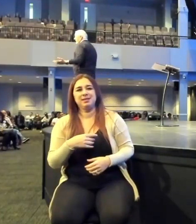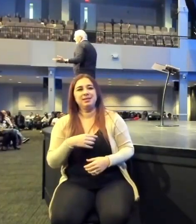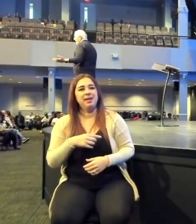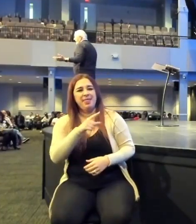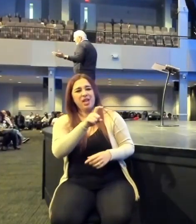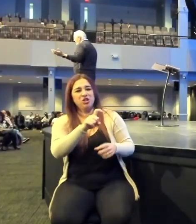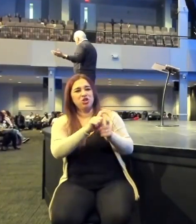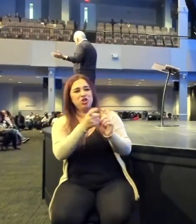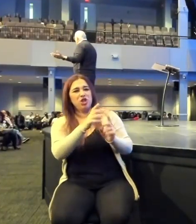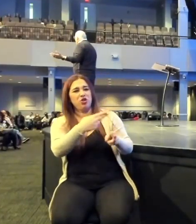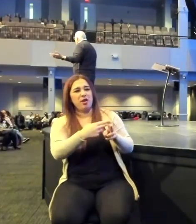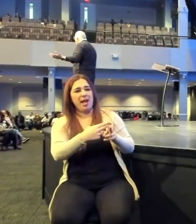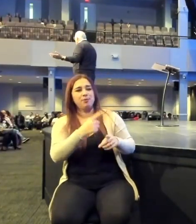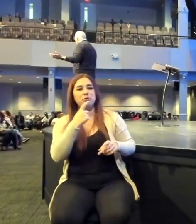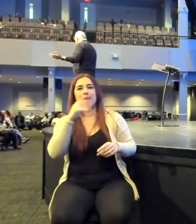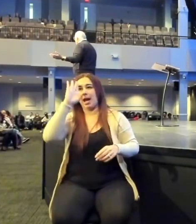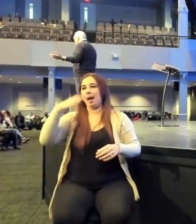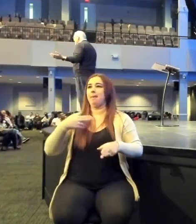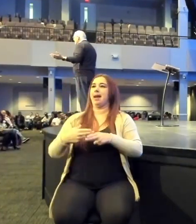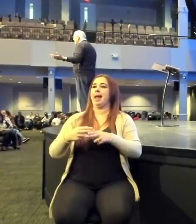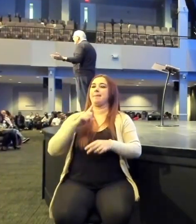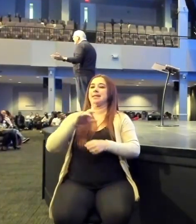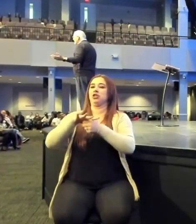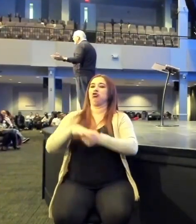their name. Hi, my name is Stress. Okay.